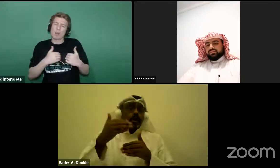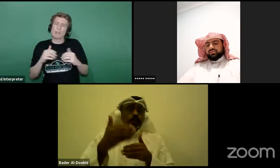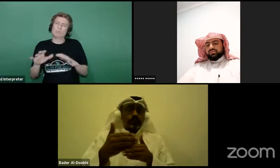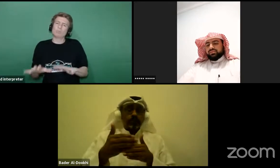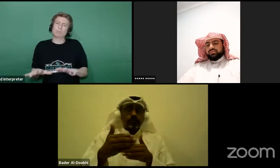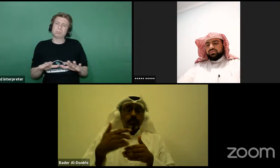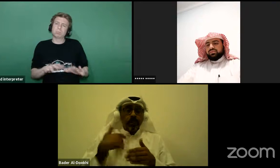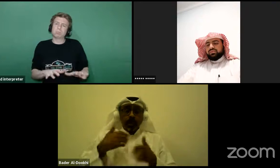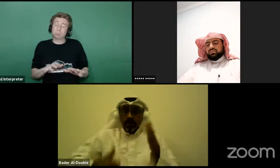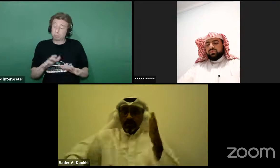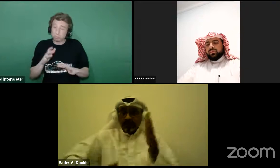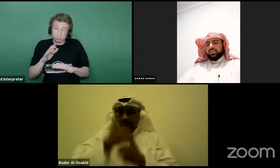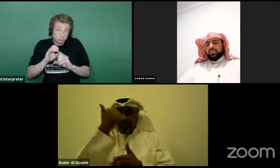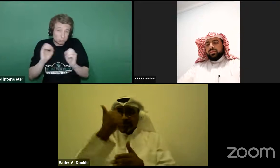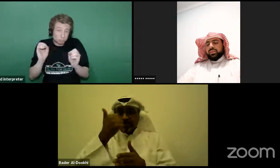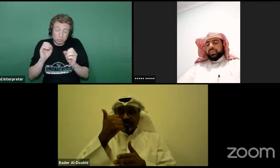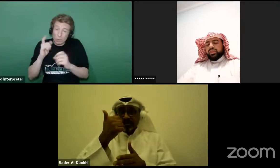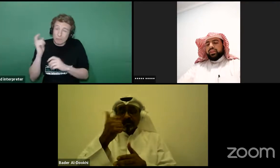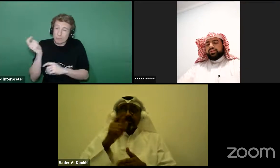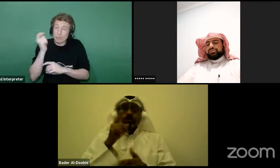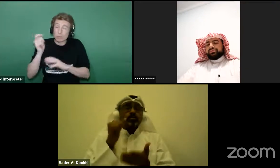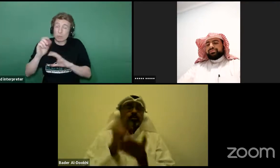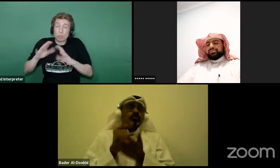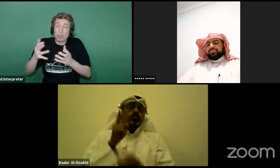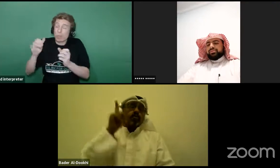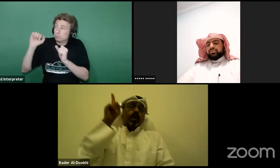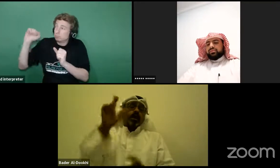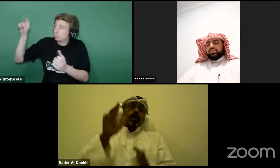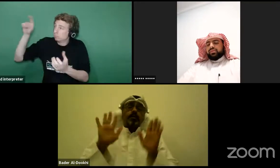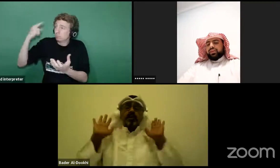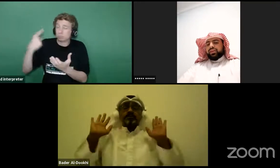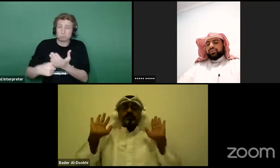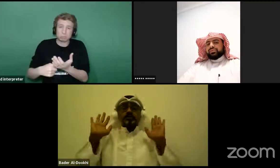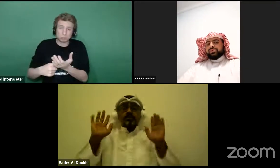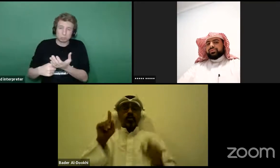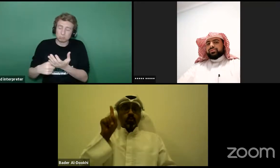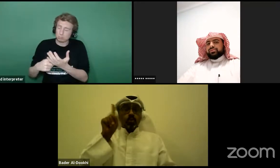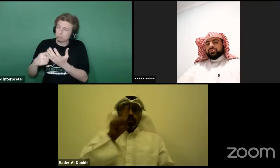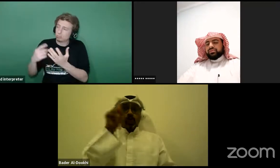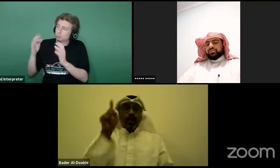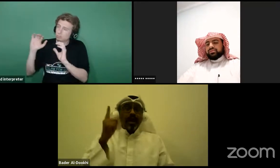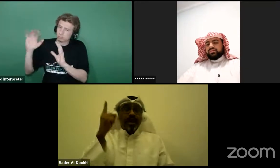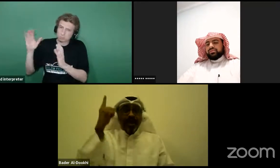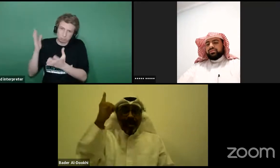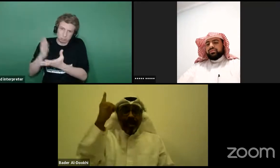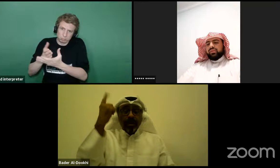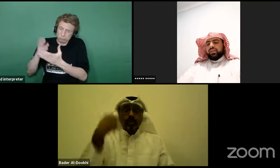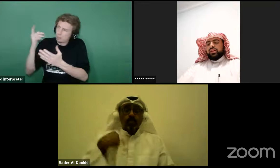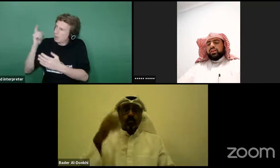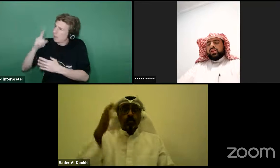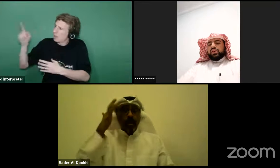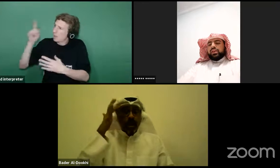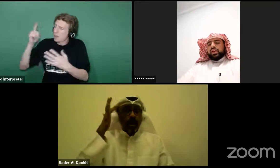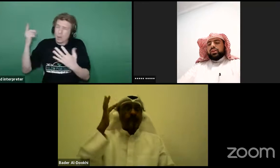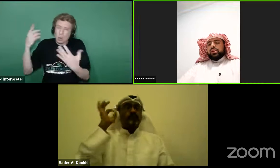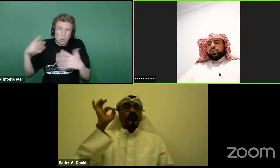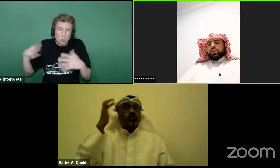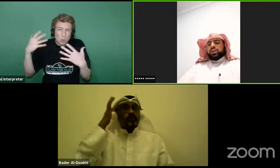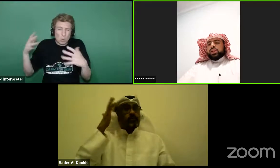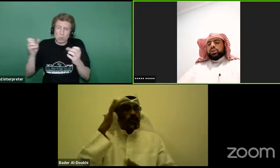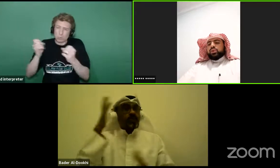victory except from Allah. Verily Allah is almighty, all wise.